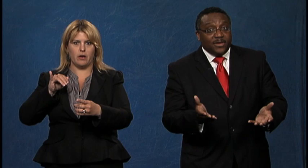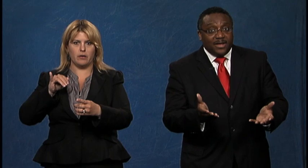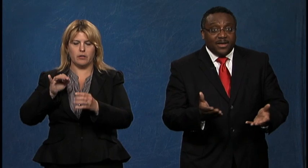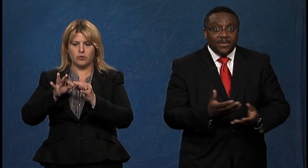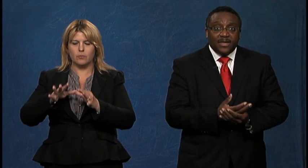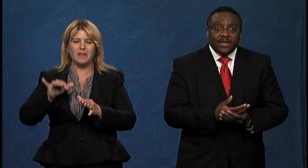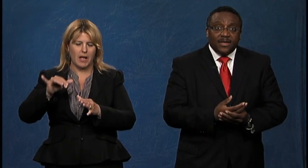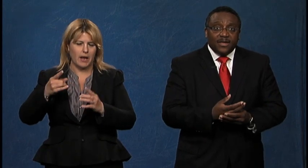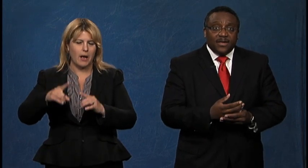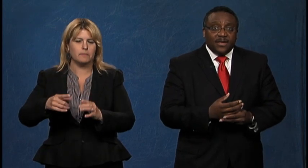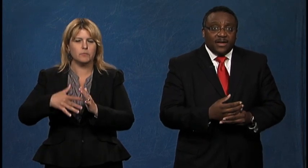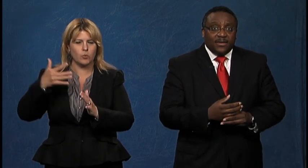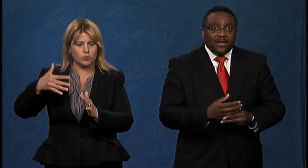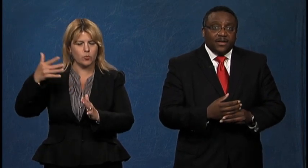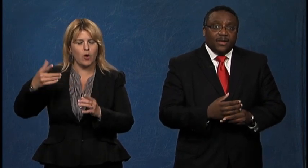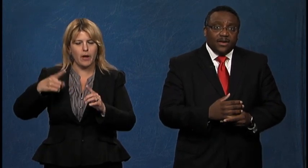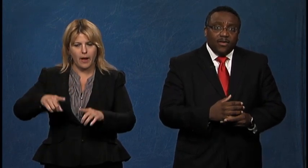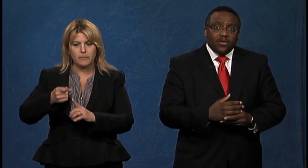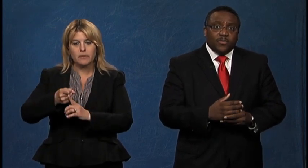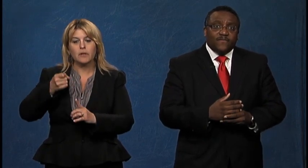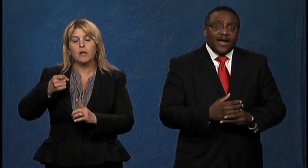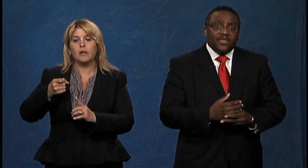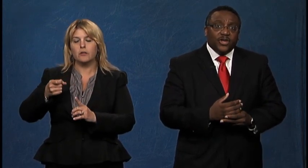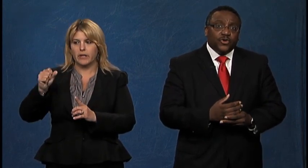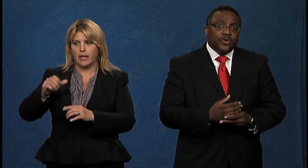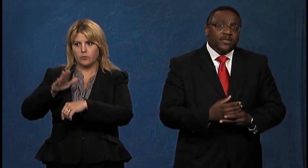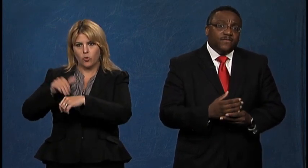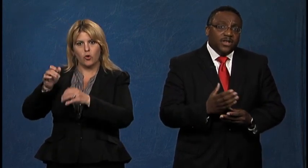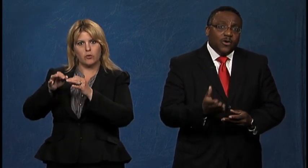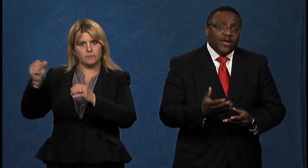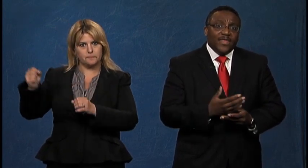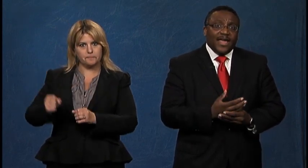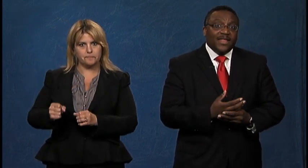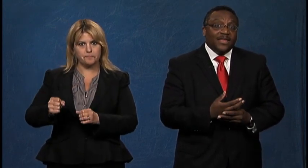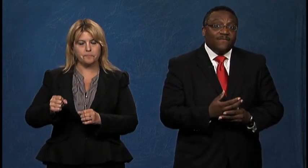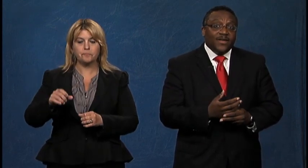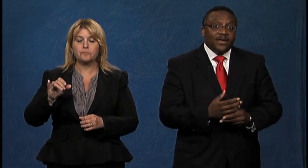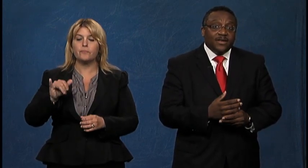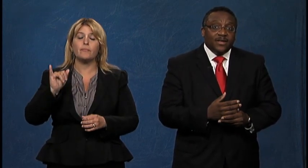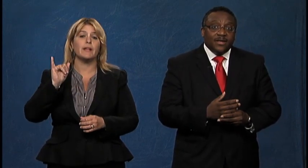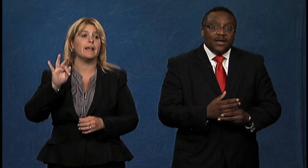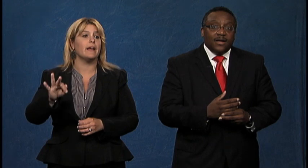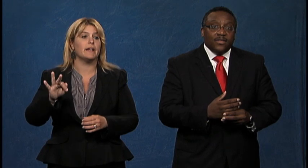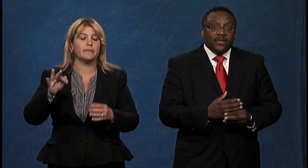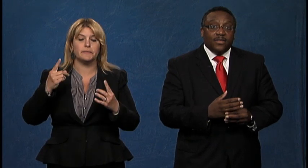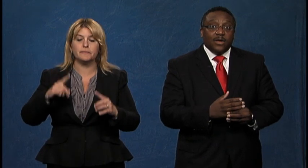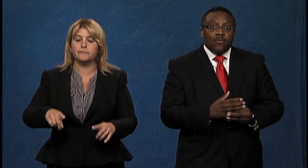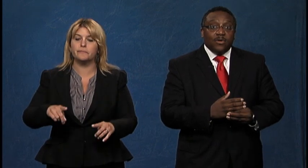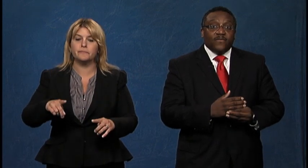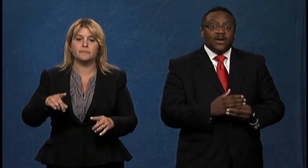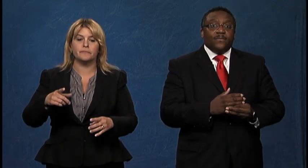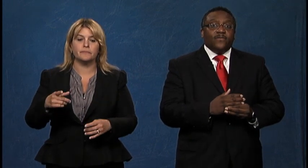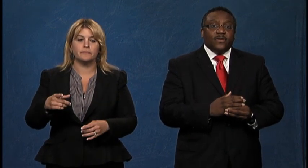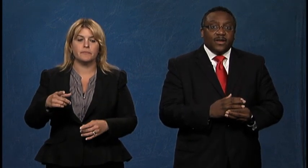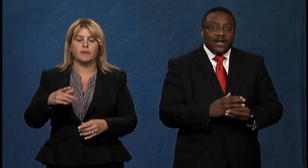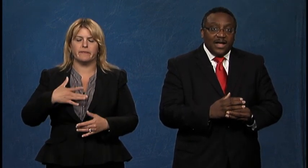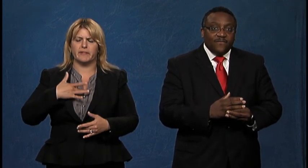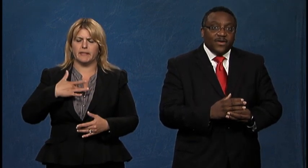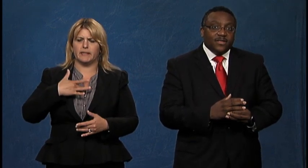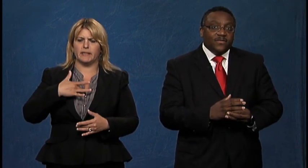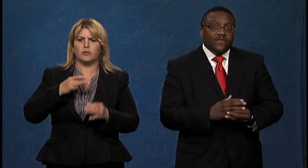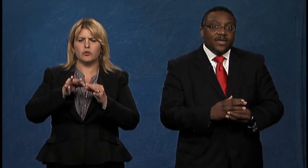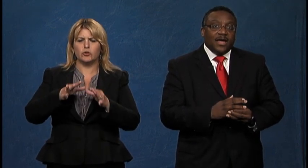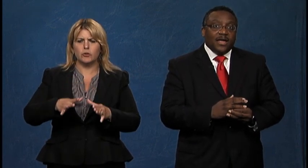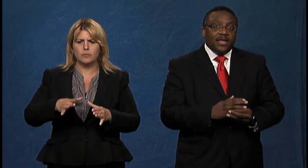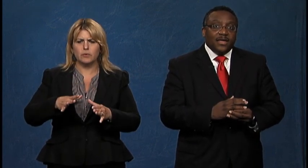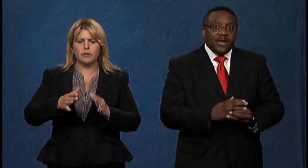from time to time. It also provides the assurance of knowing that in the event the zone of comfort and